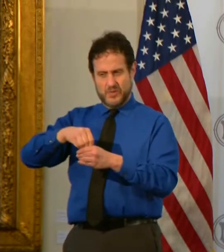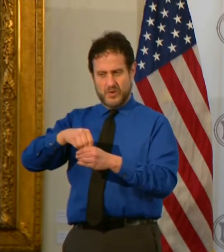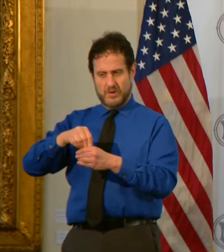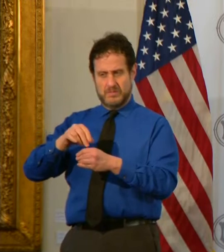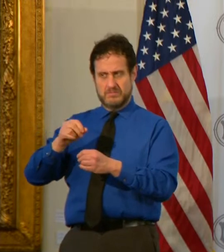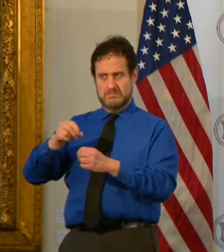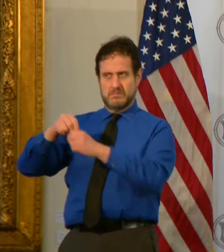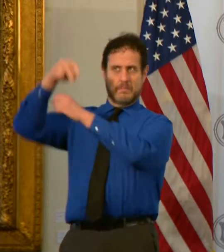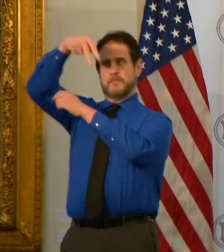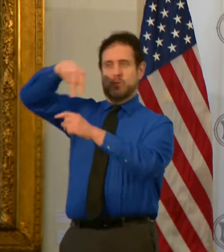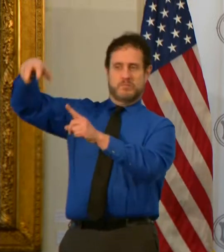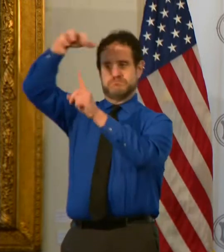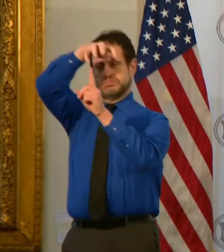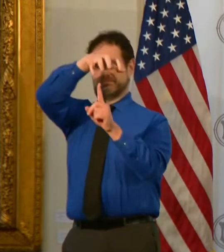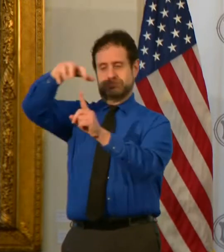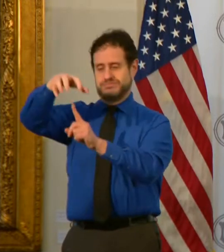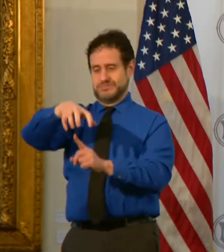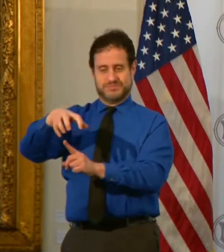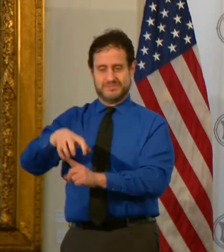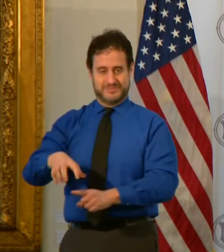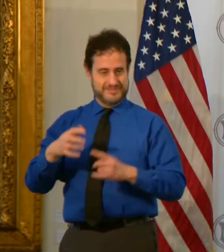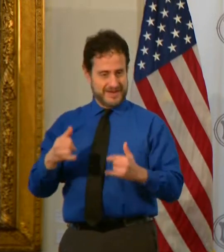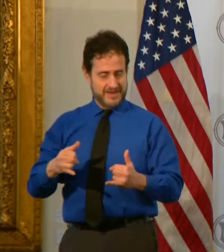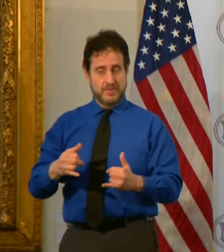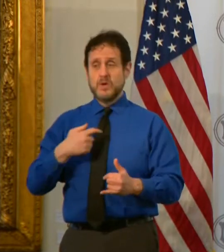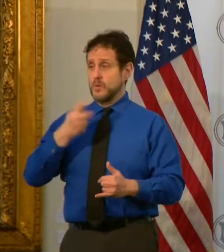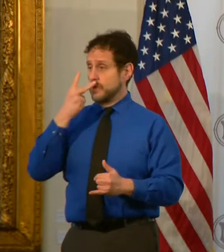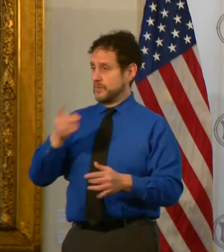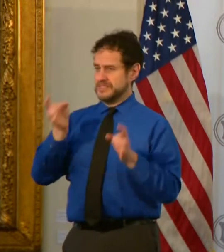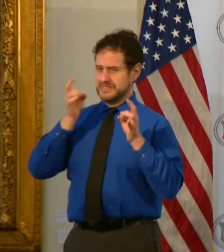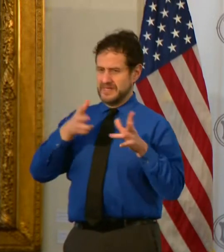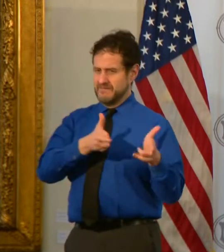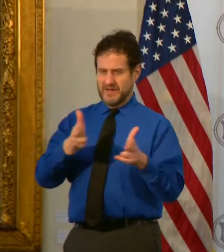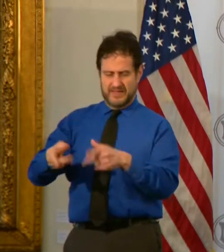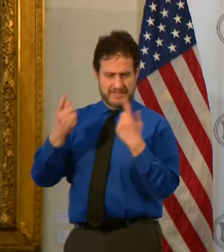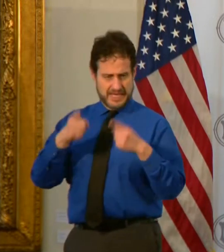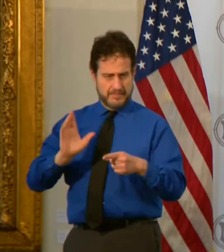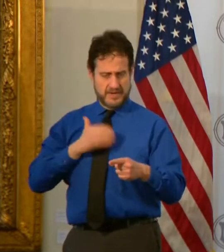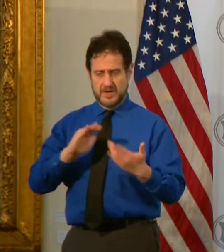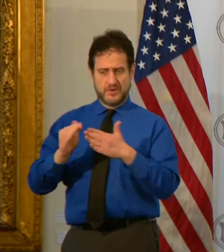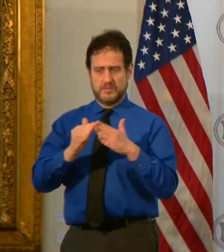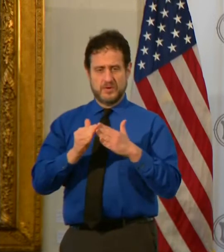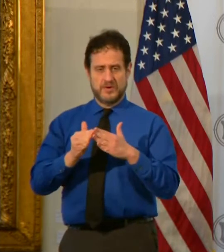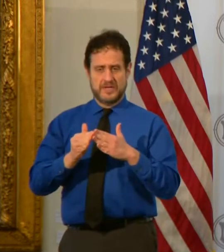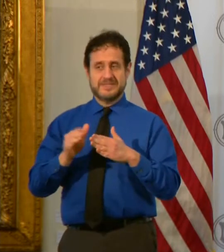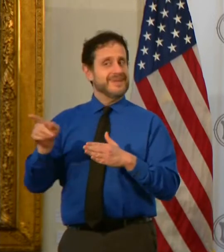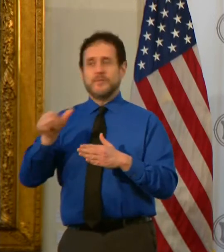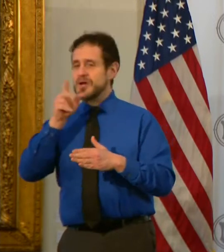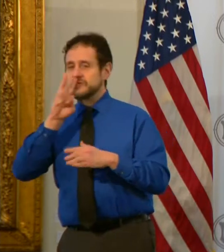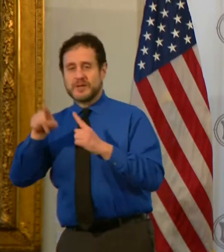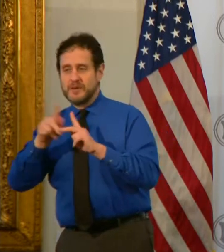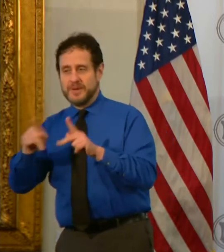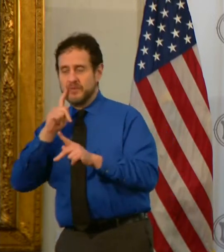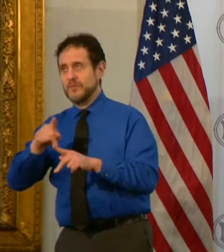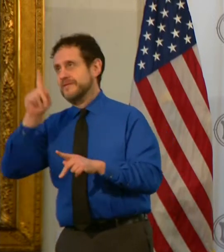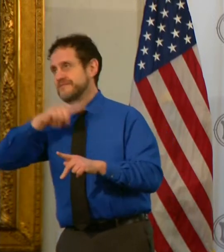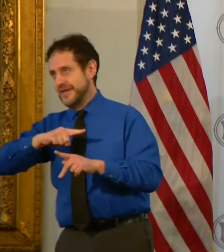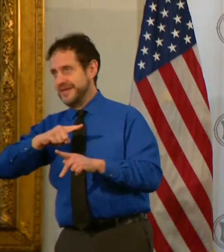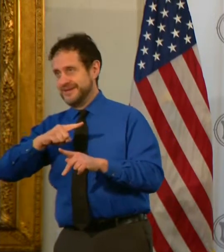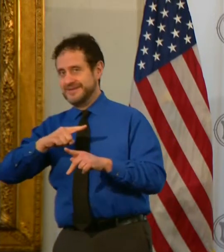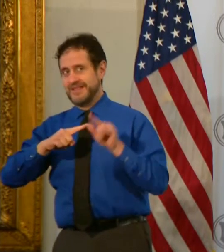The areas where we're seeing violence in our communities, I'm not bemoaning people who want to fake jump out of airplanes, just to be clear.